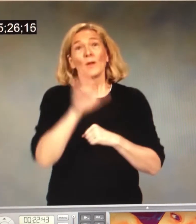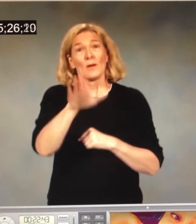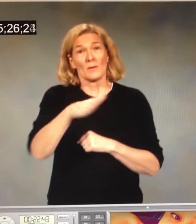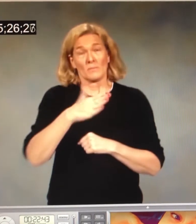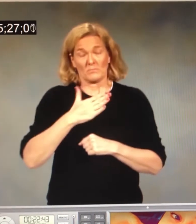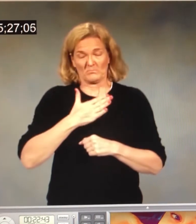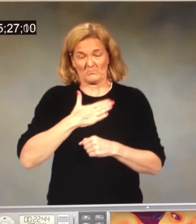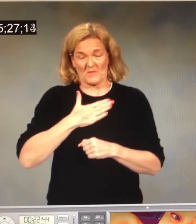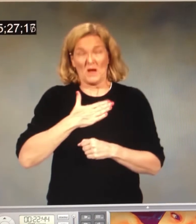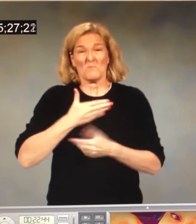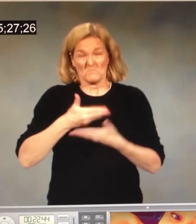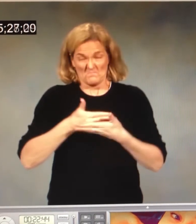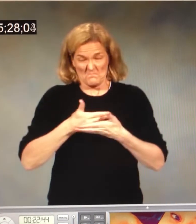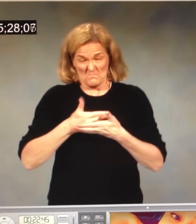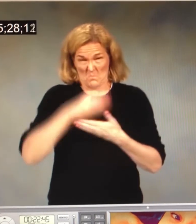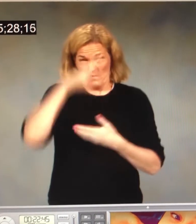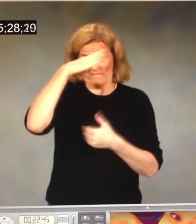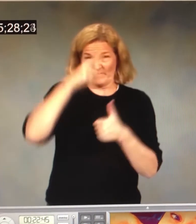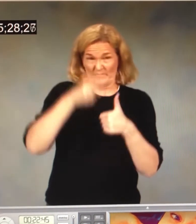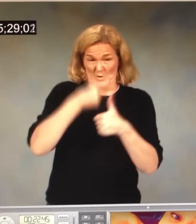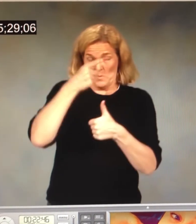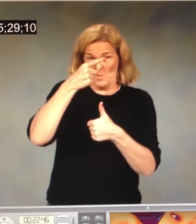a very nice little story behind that.